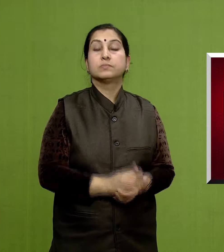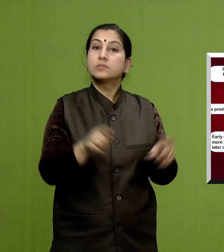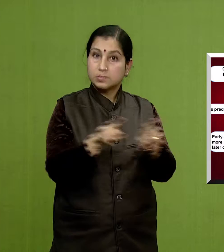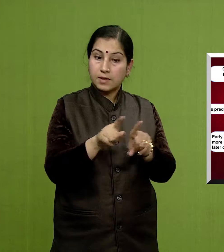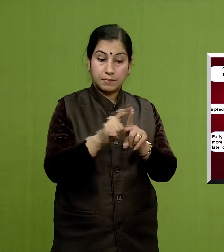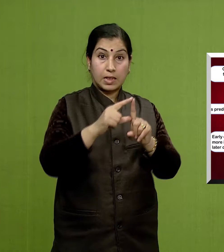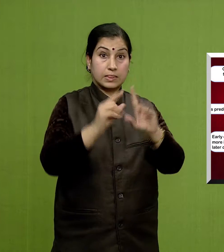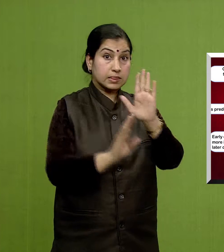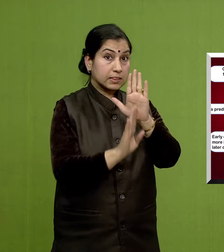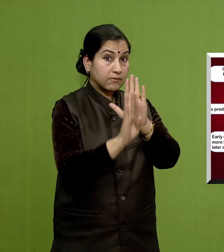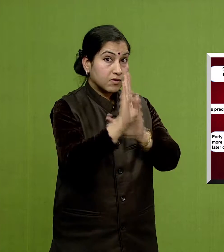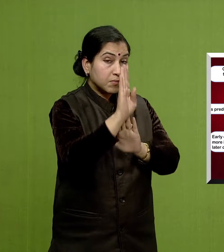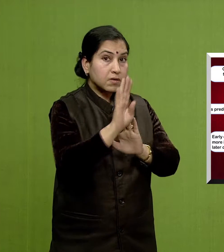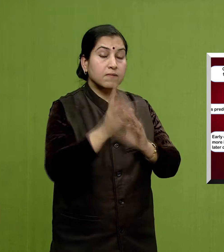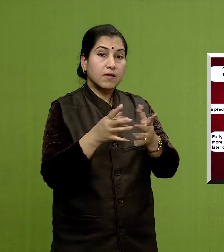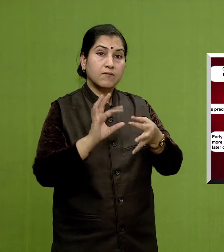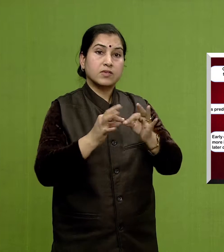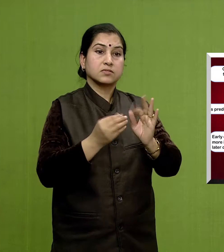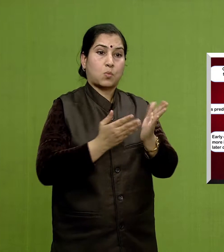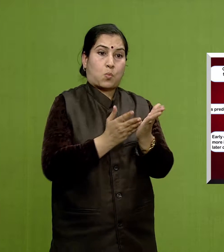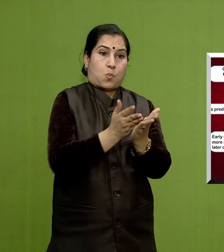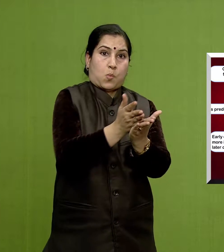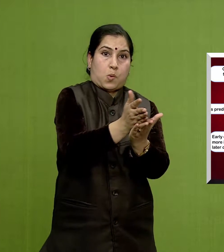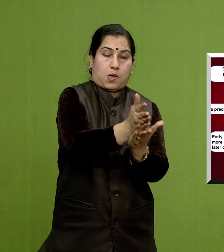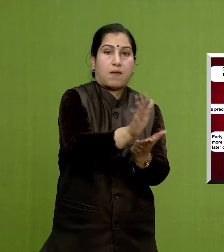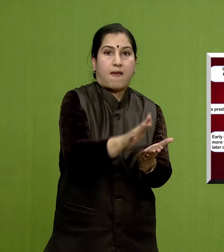Development follows a fixed pattern or sequence.